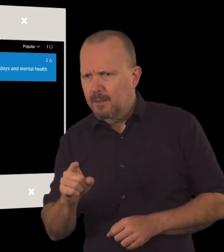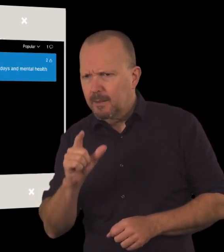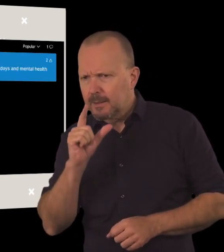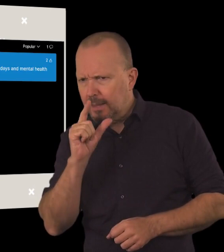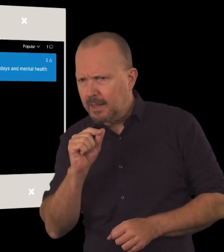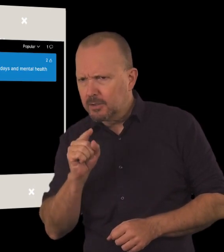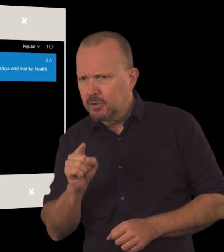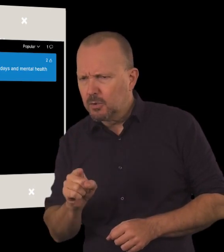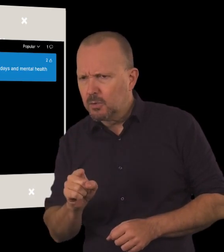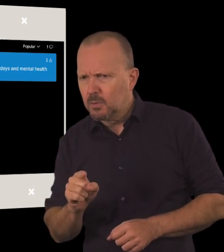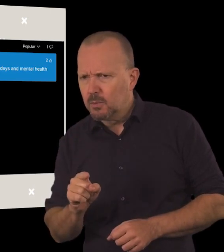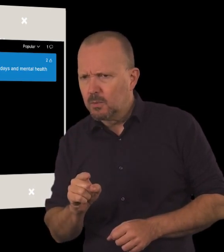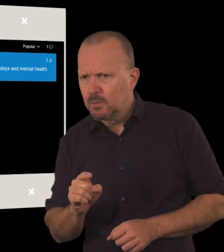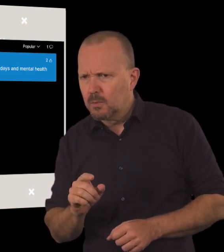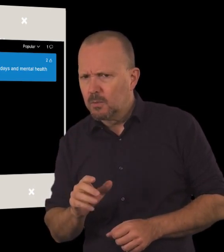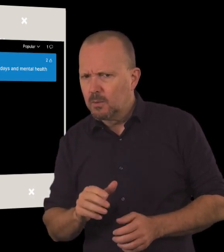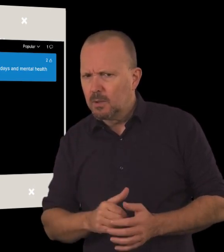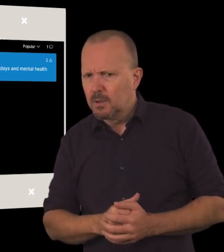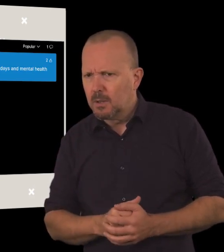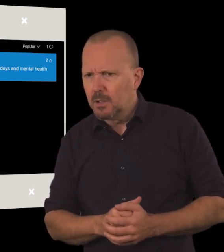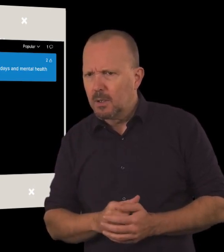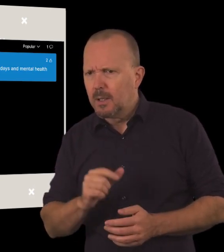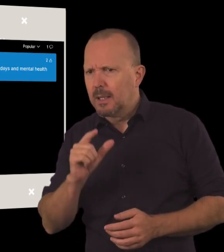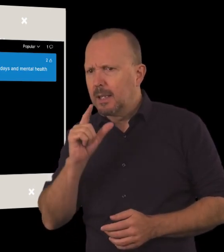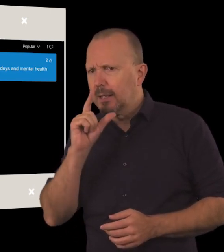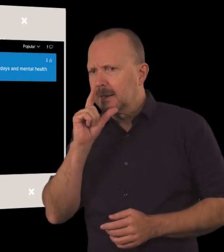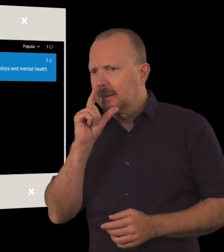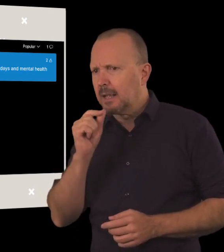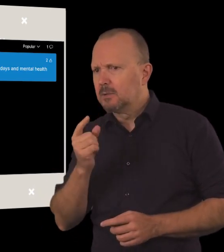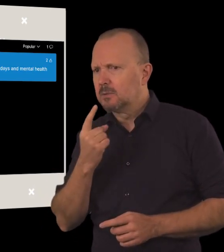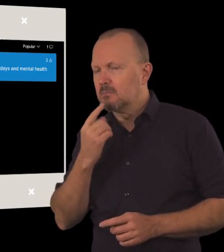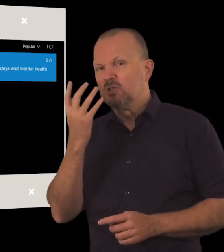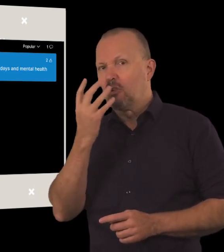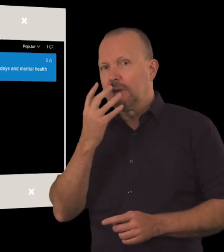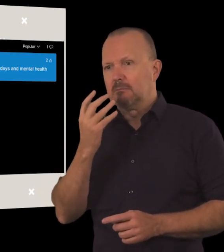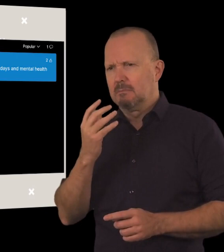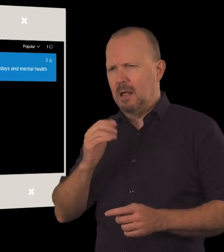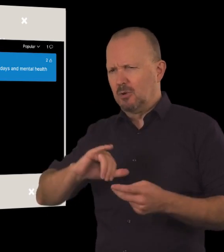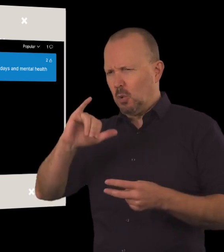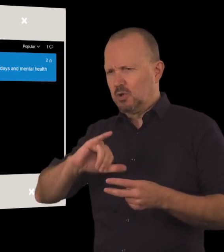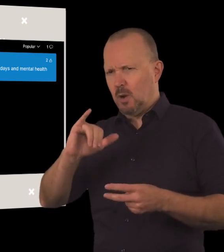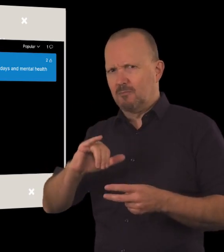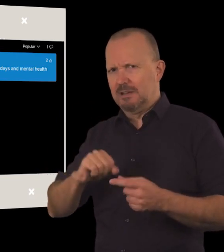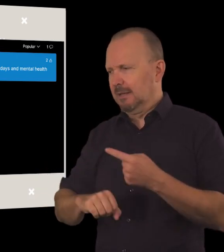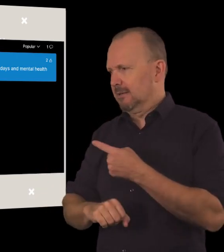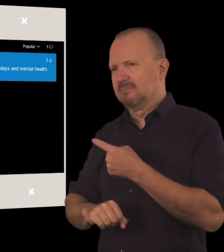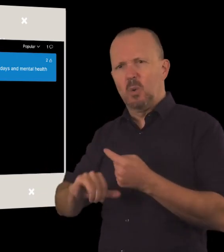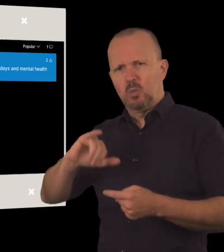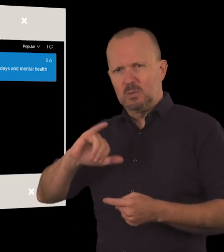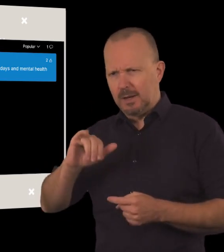Do you find, okay, I think I answered that question, hopefully. I did see another one pop up, but I'm not too sure where it's gone.